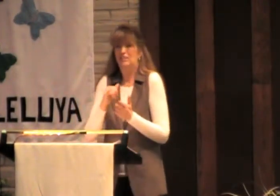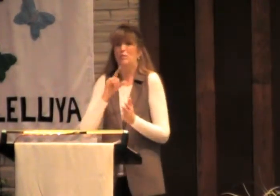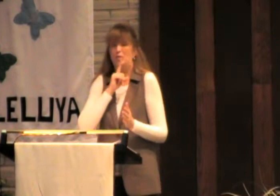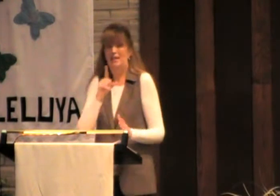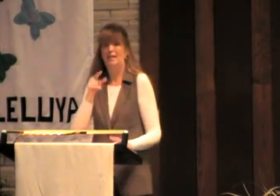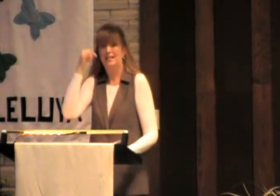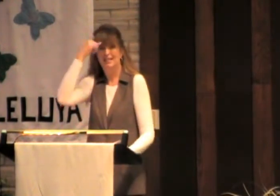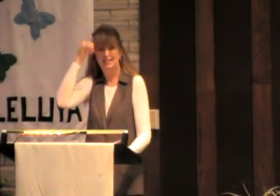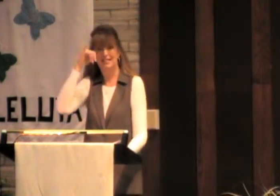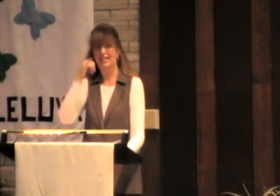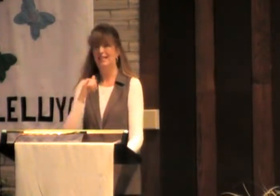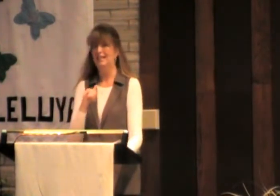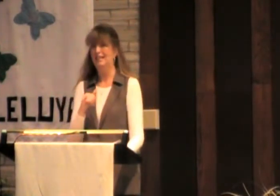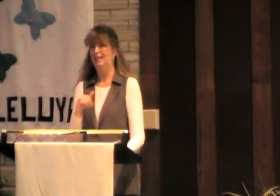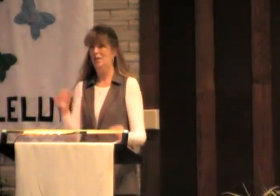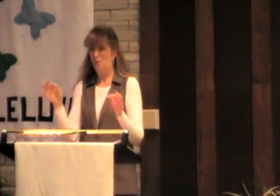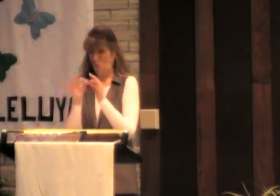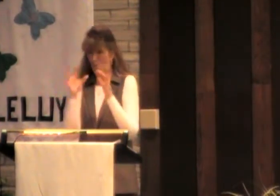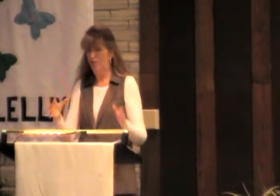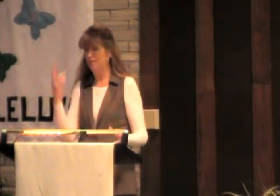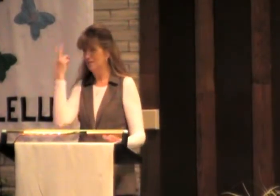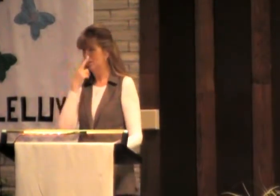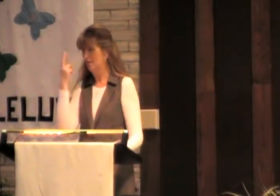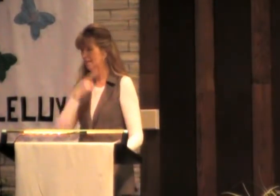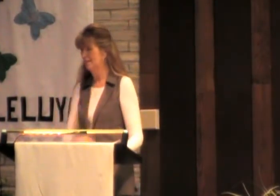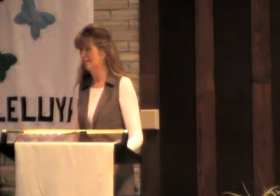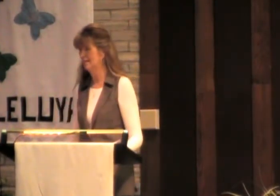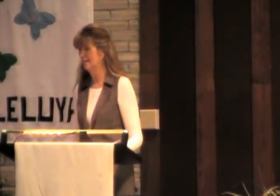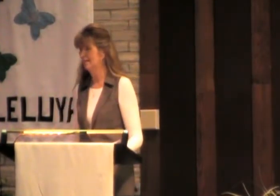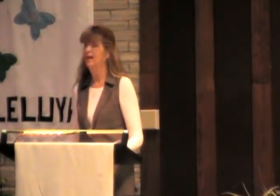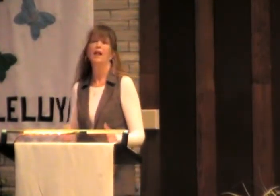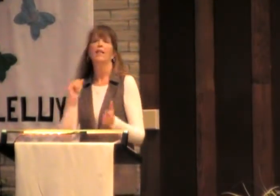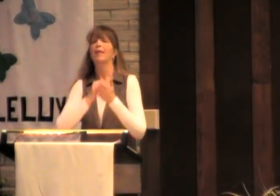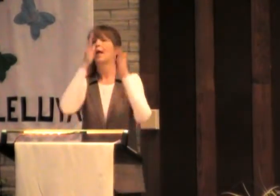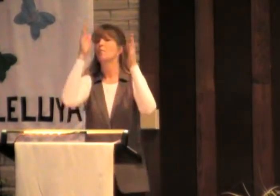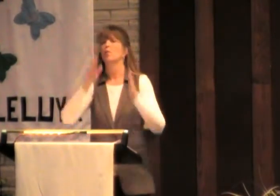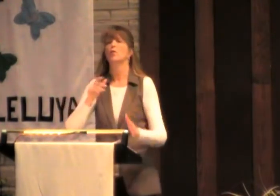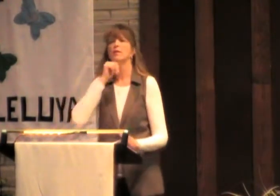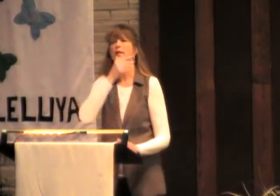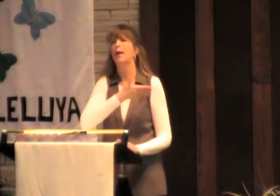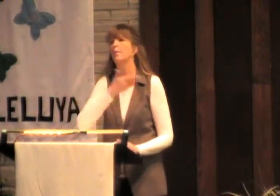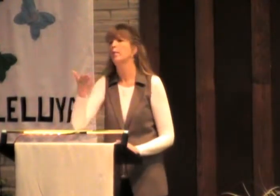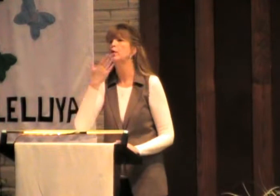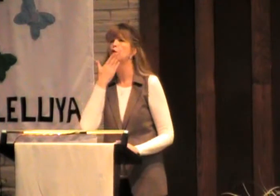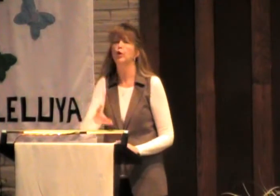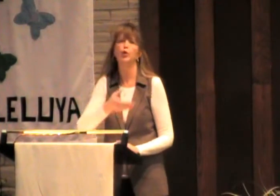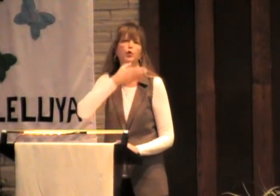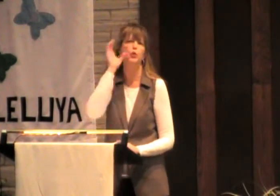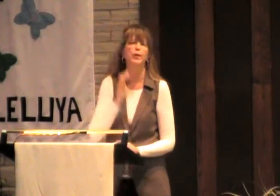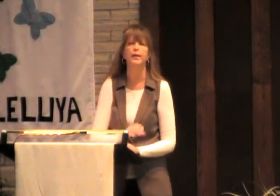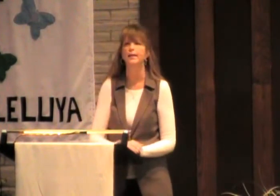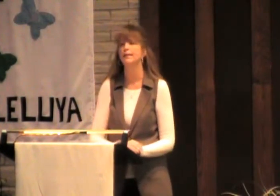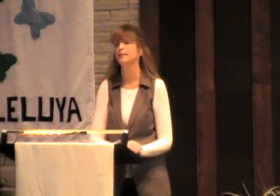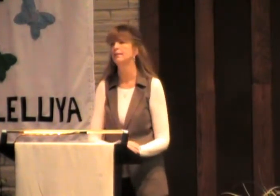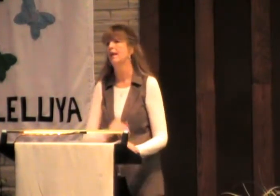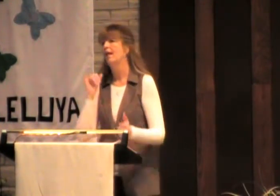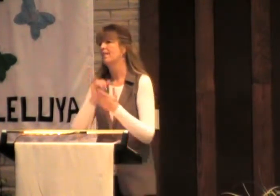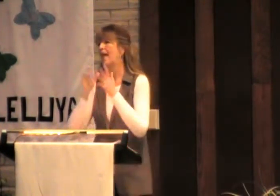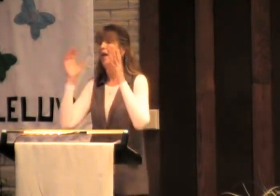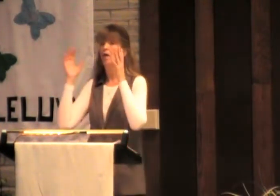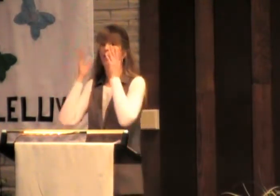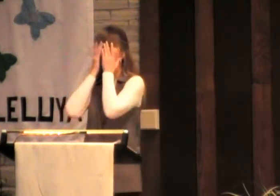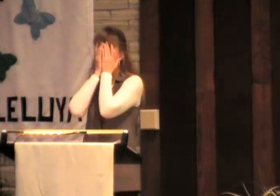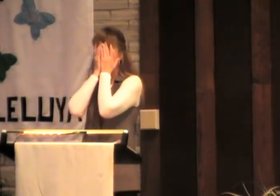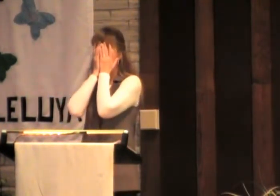You know, that's really silly. It's worthless reason. So that person didn't bring a good